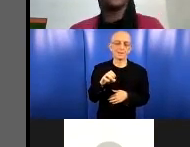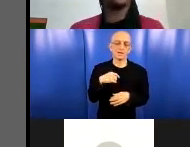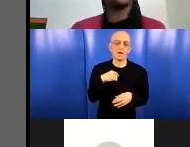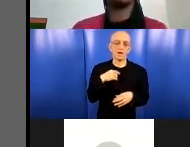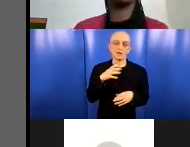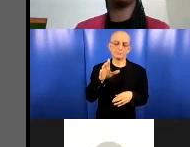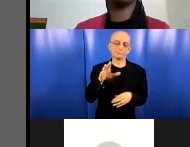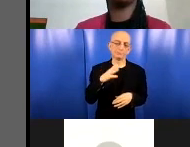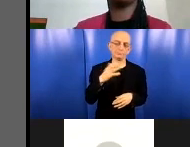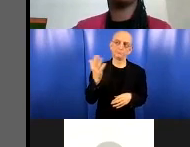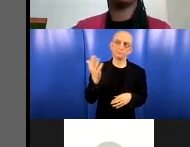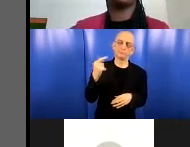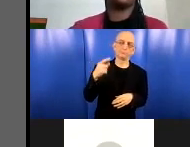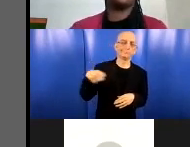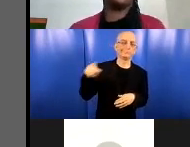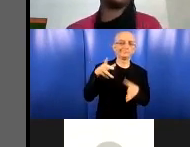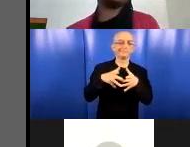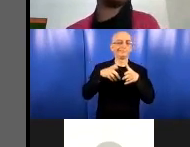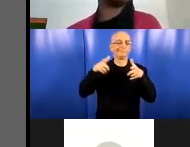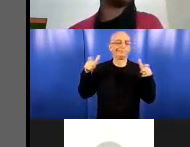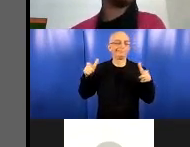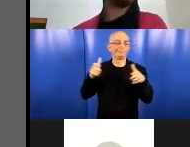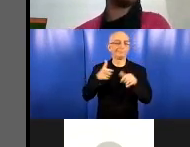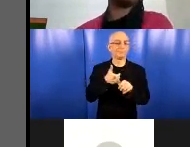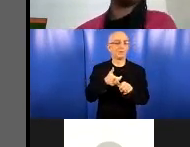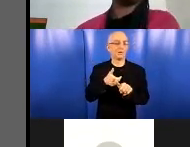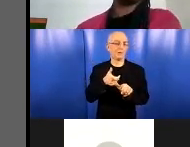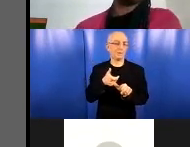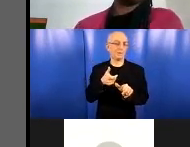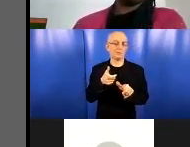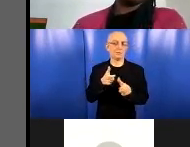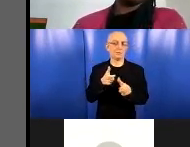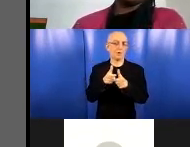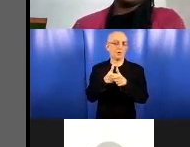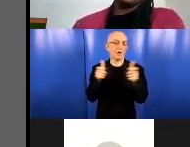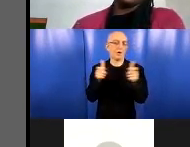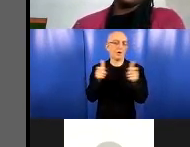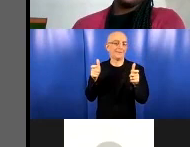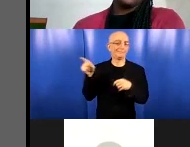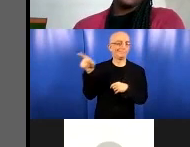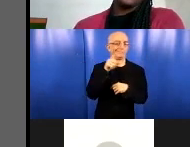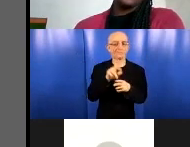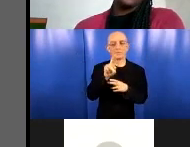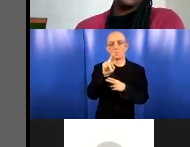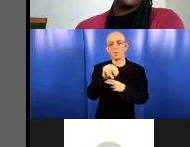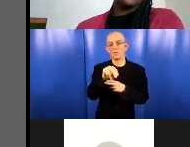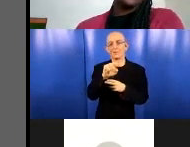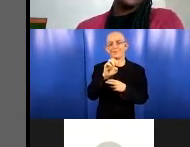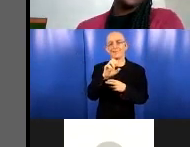of effort on digitalization or edtech, because I think it's really also important that all the mainstream